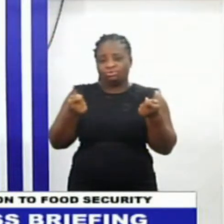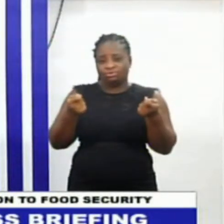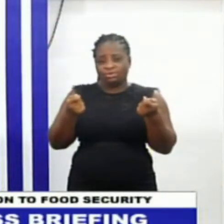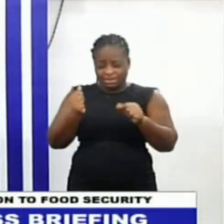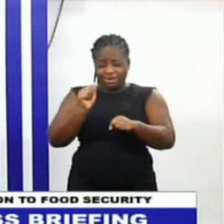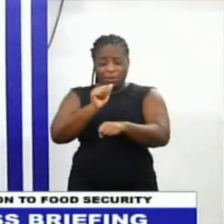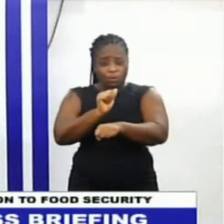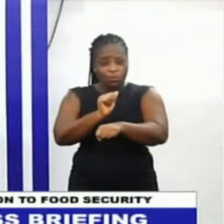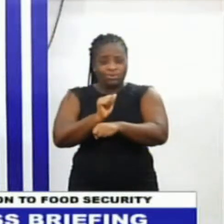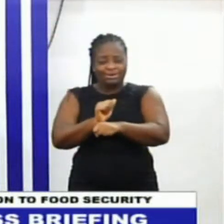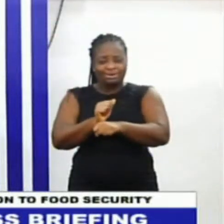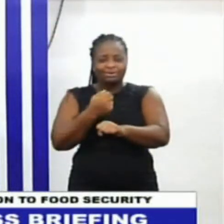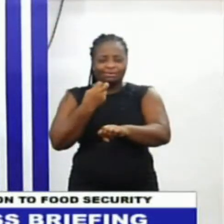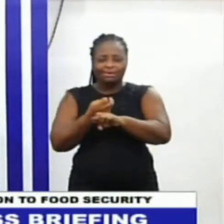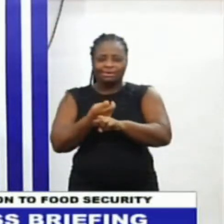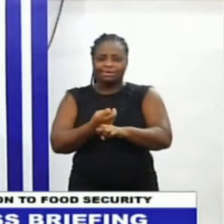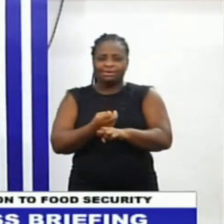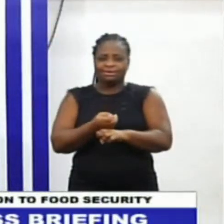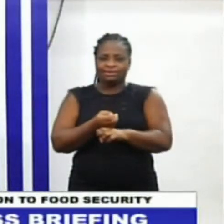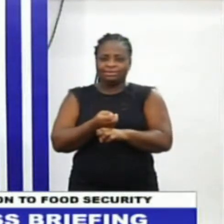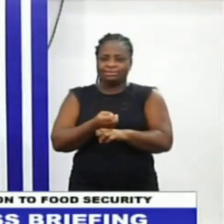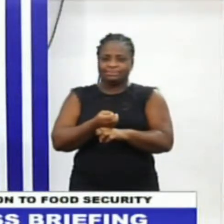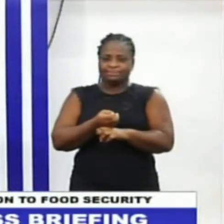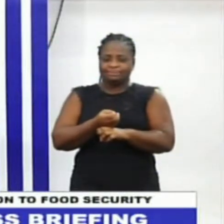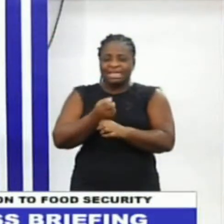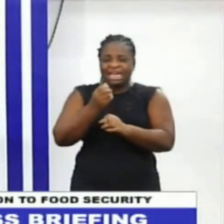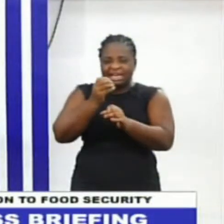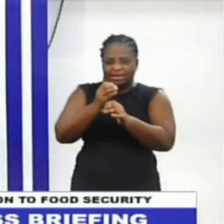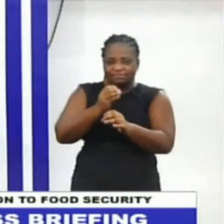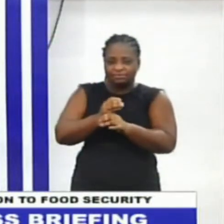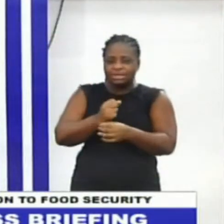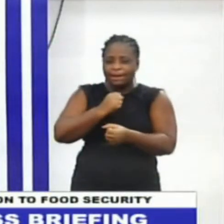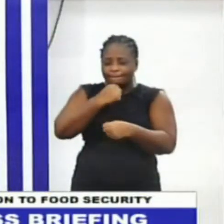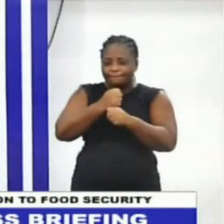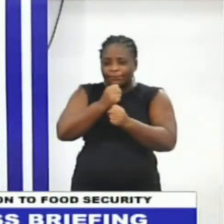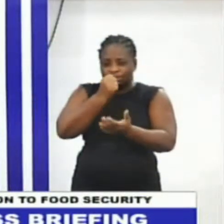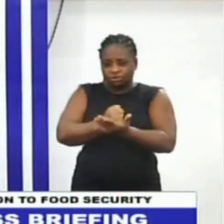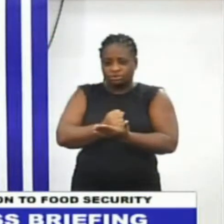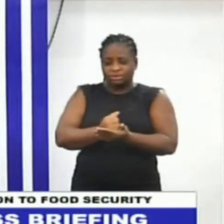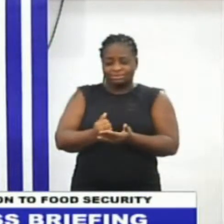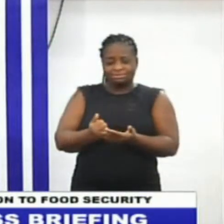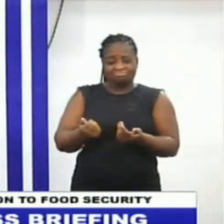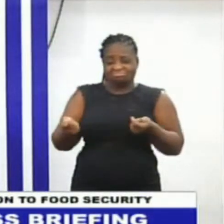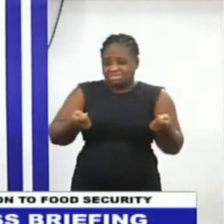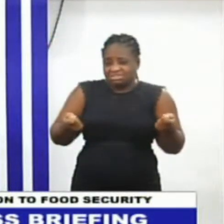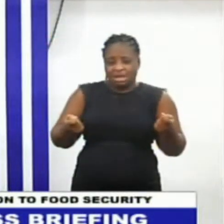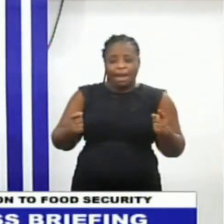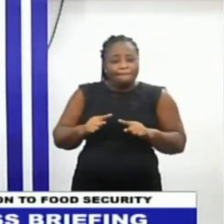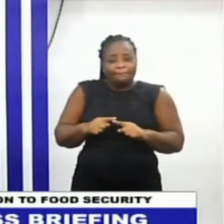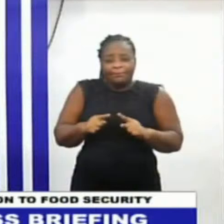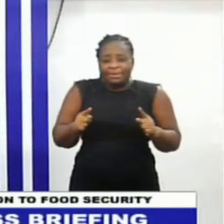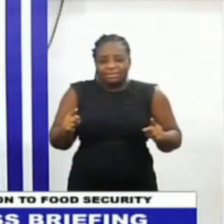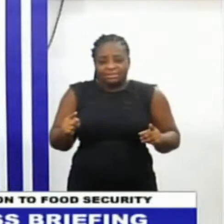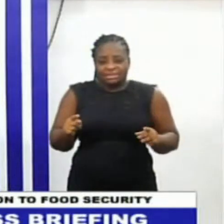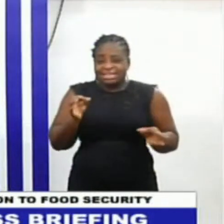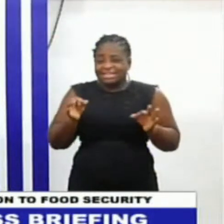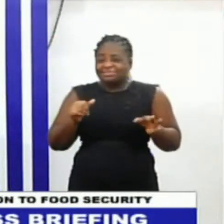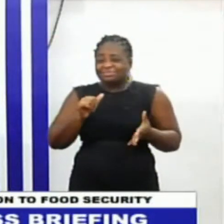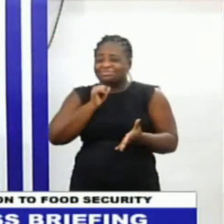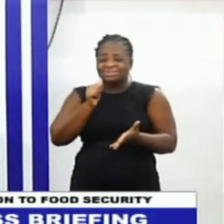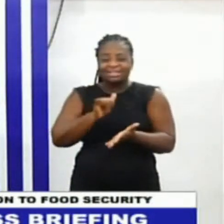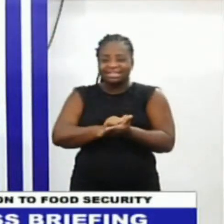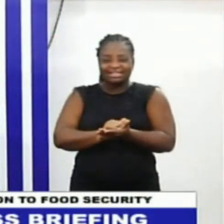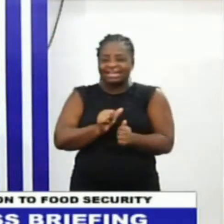very, very, very carefully to make sure that that is under control. Otherwise, everything is normal.